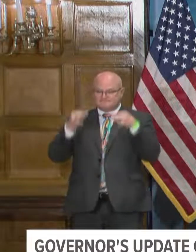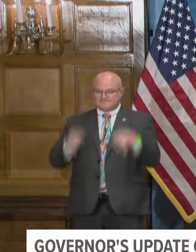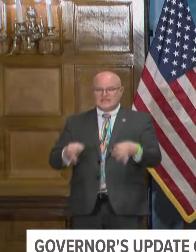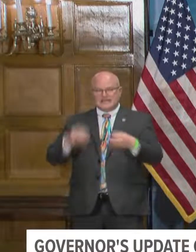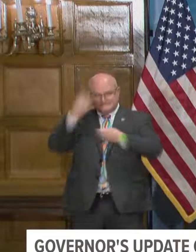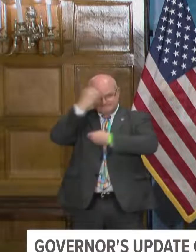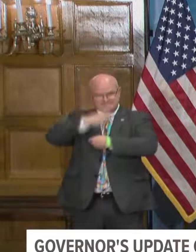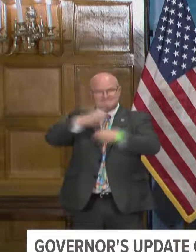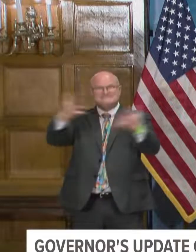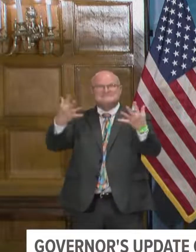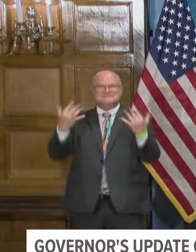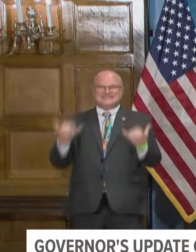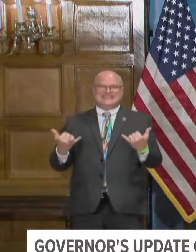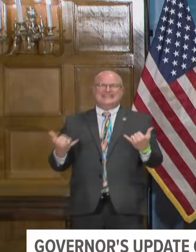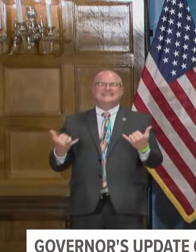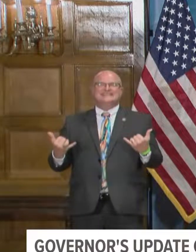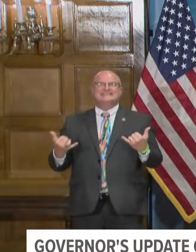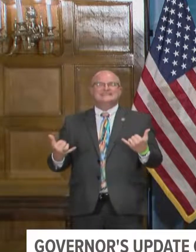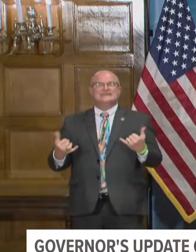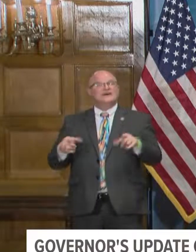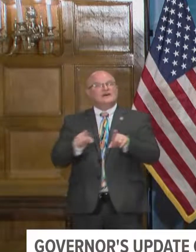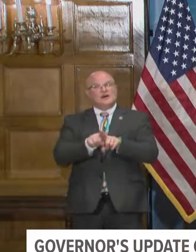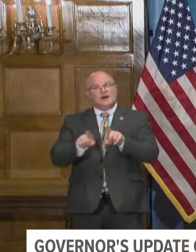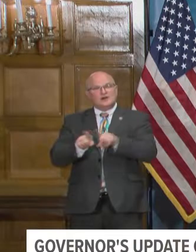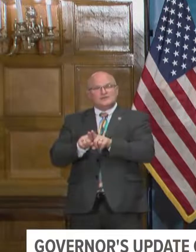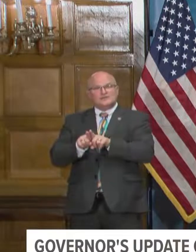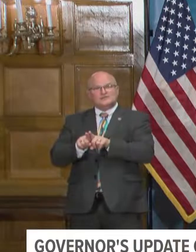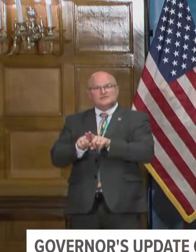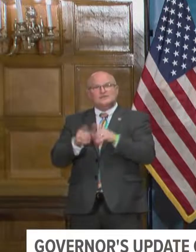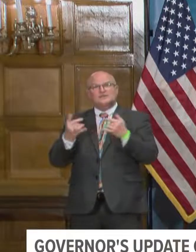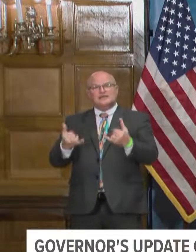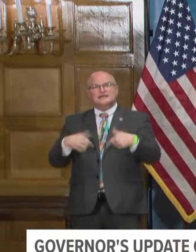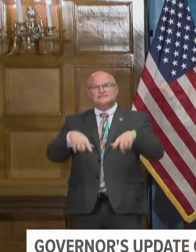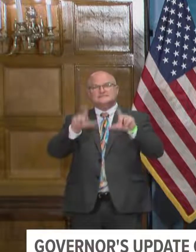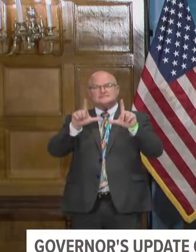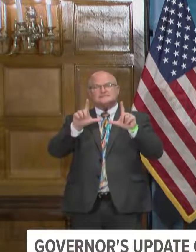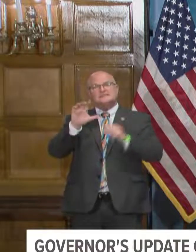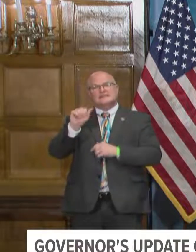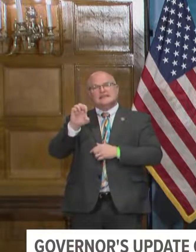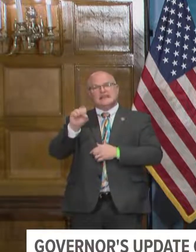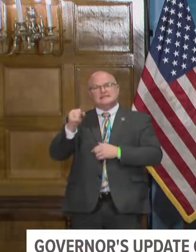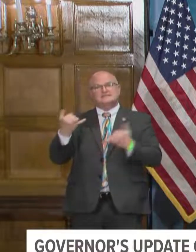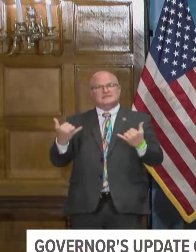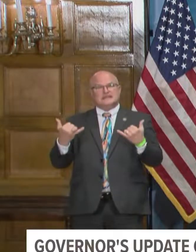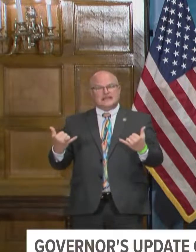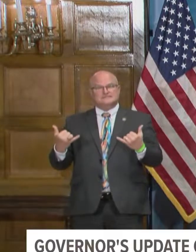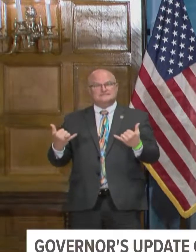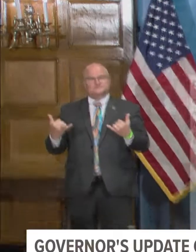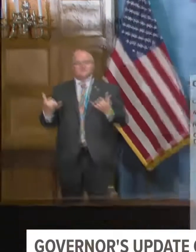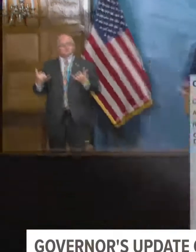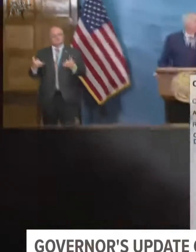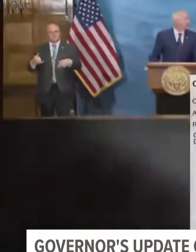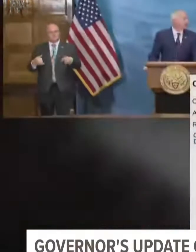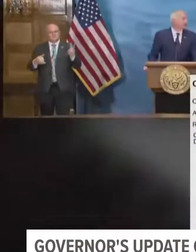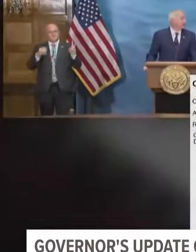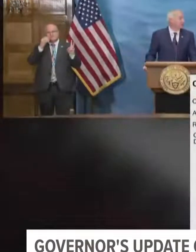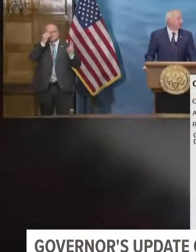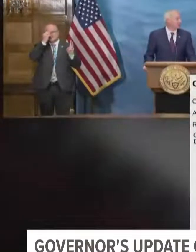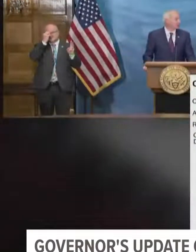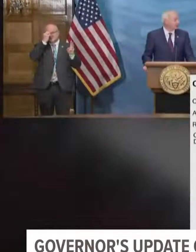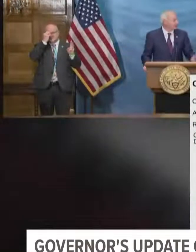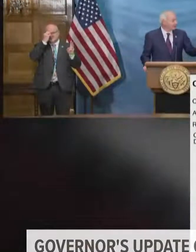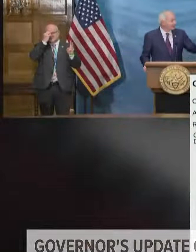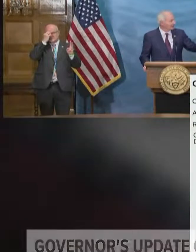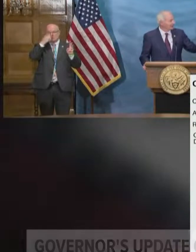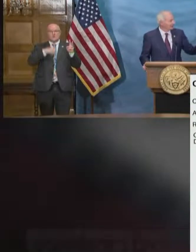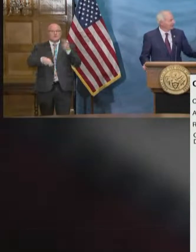notice today. I also, let's go ahead and look at the cases for the day. If we look at this, we're just going to